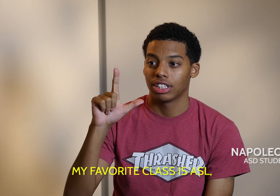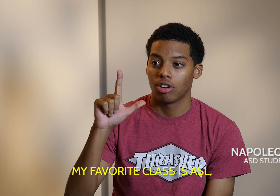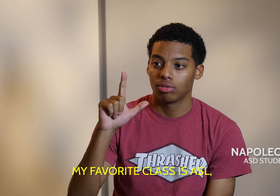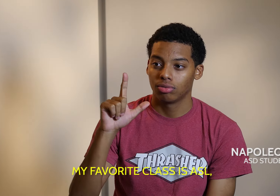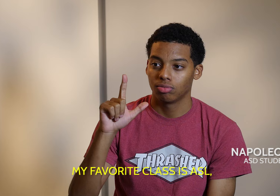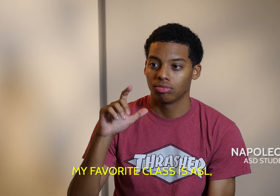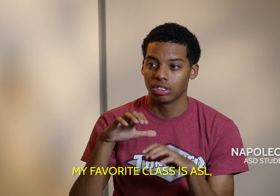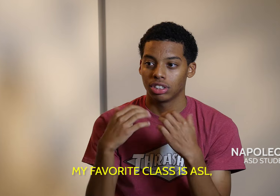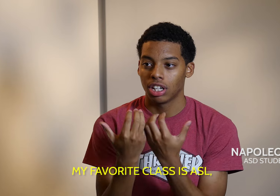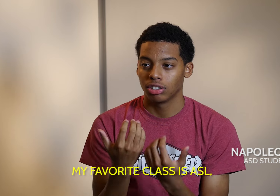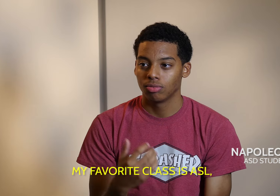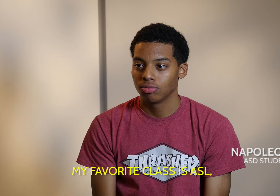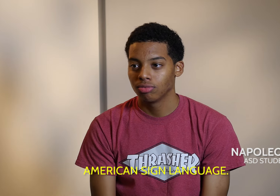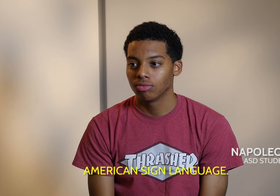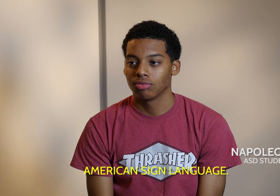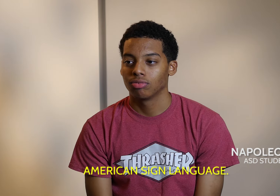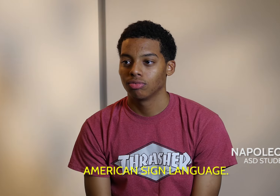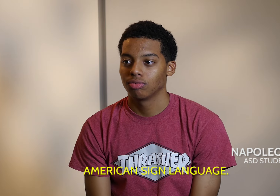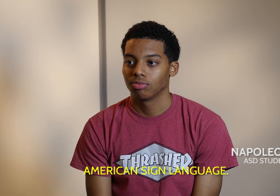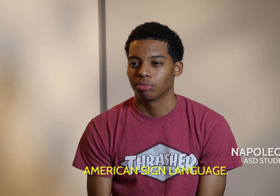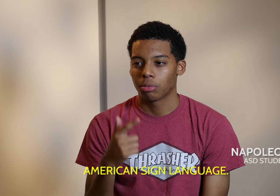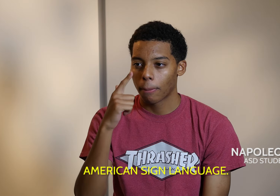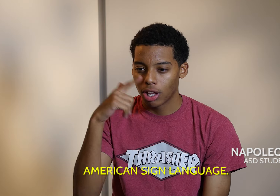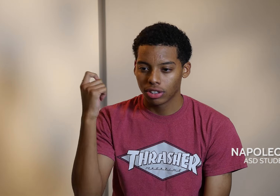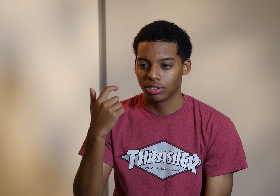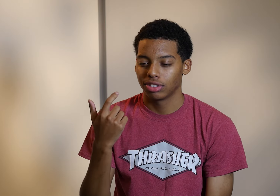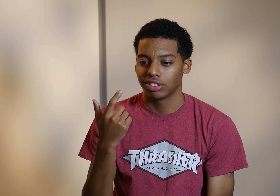My favorite class is ASL, American Sign Language.